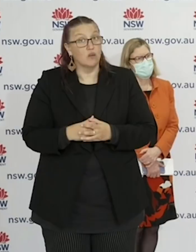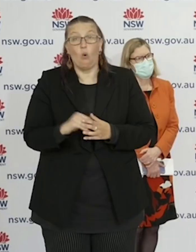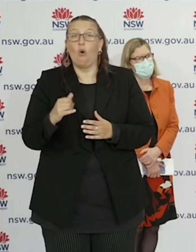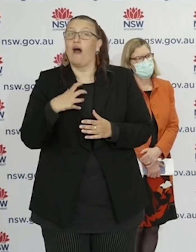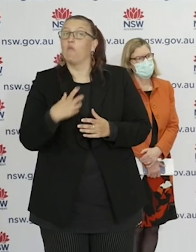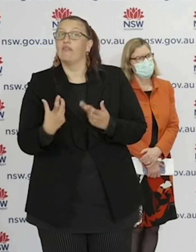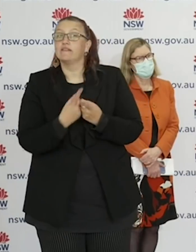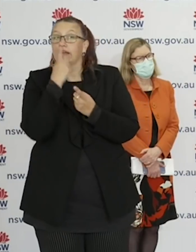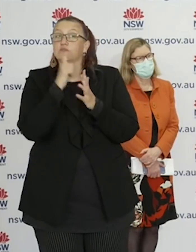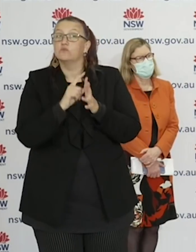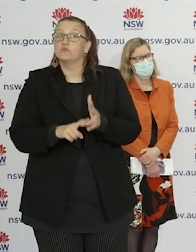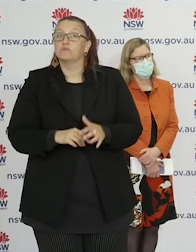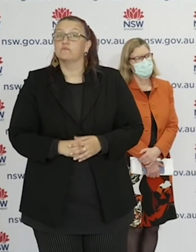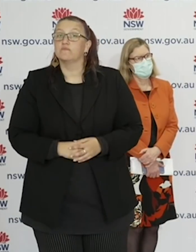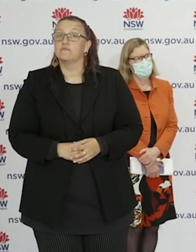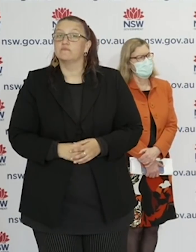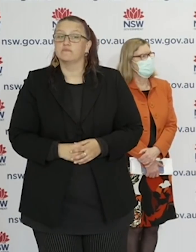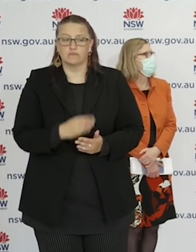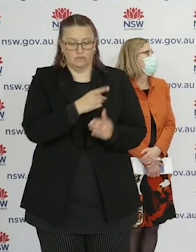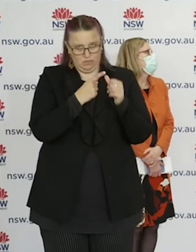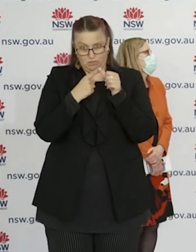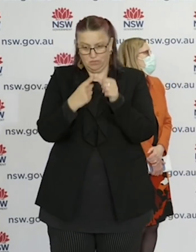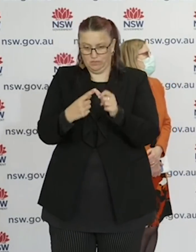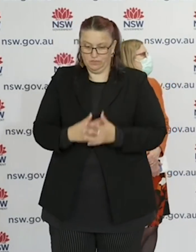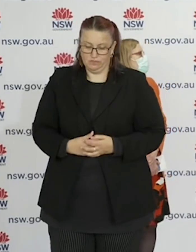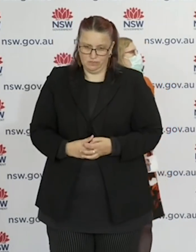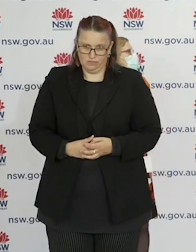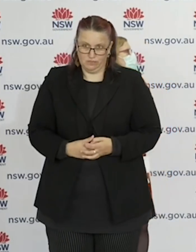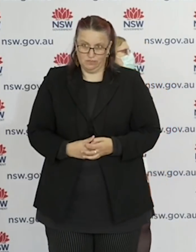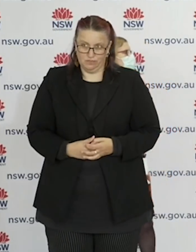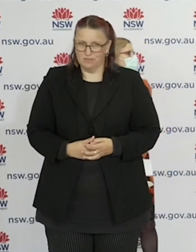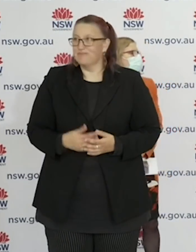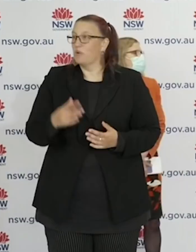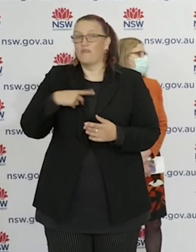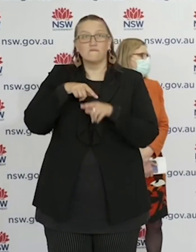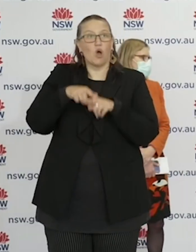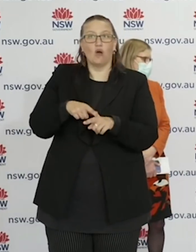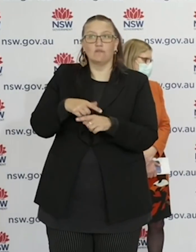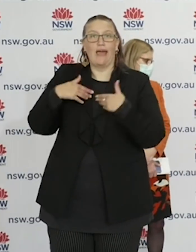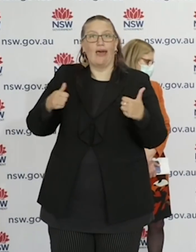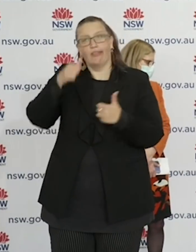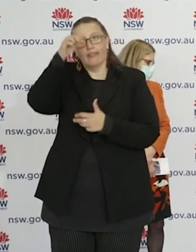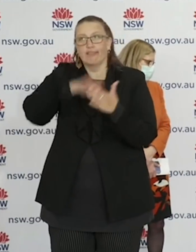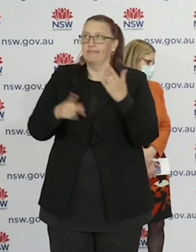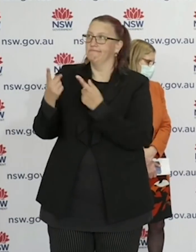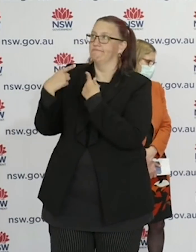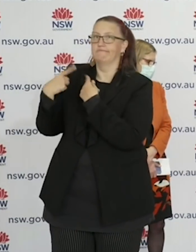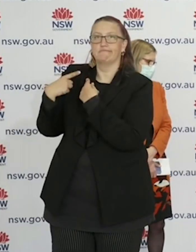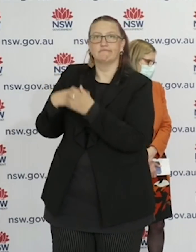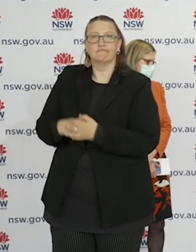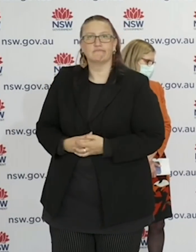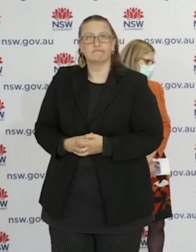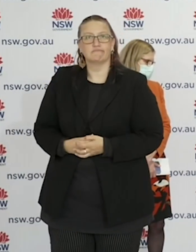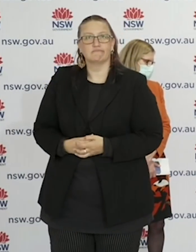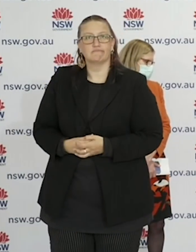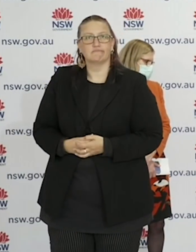we needed to do, of course we would do that. But we also have to accept that part of the challenge we have in New South Wales is because of lack of